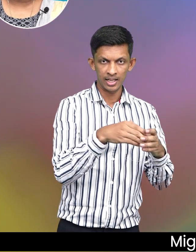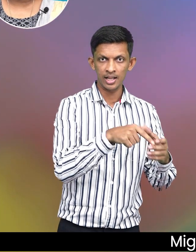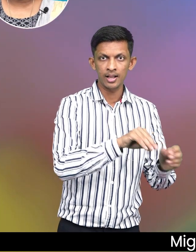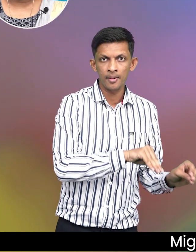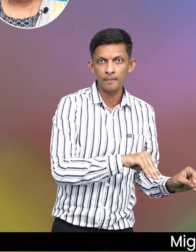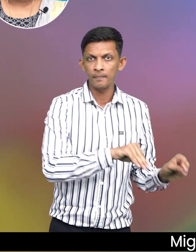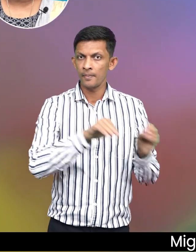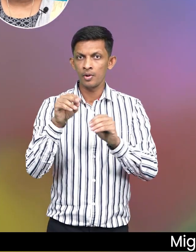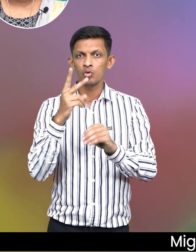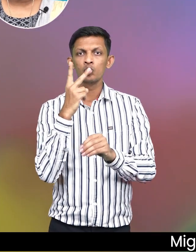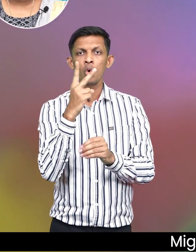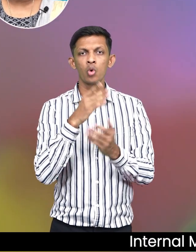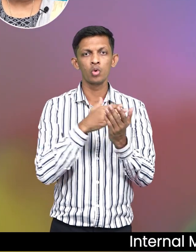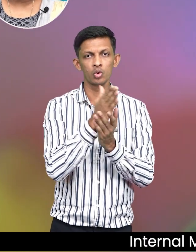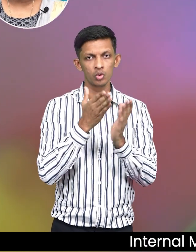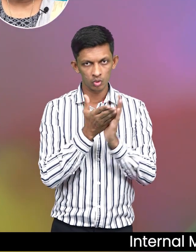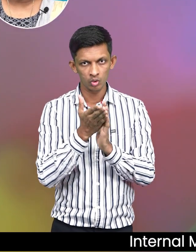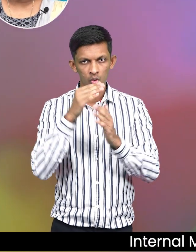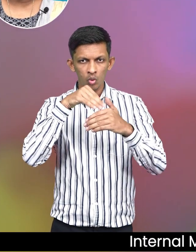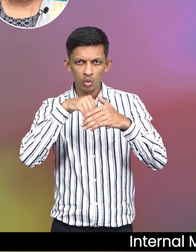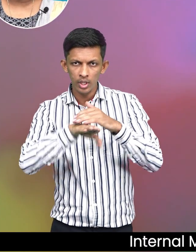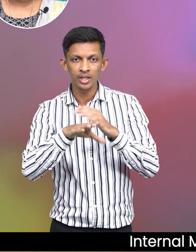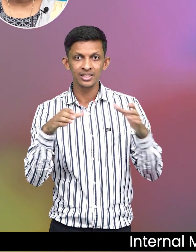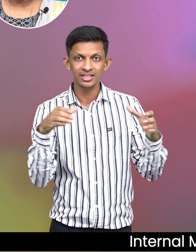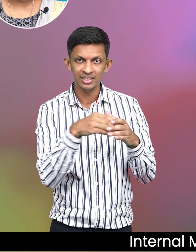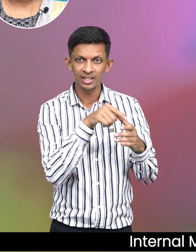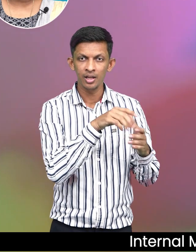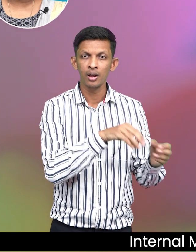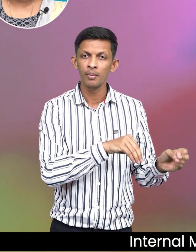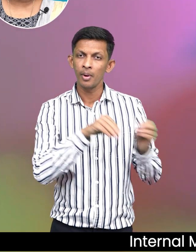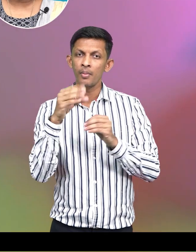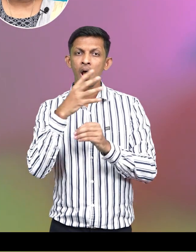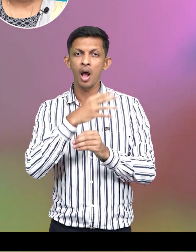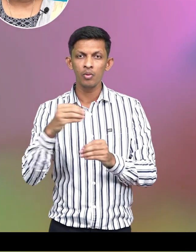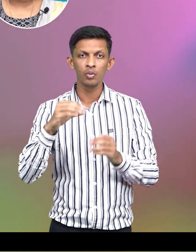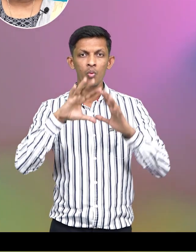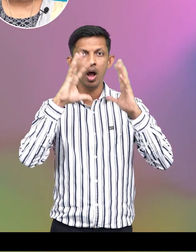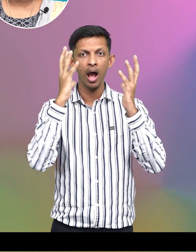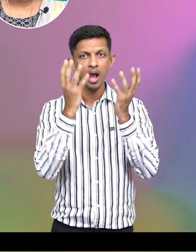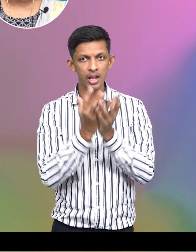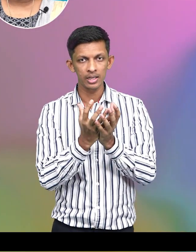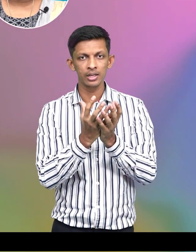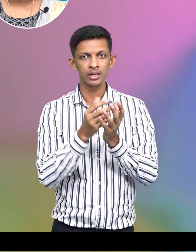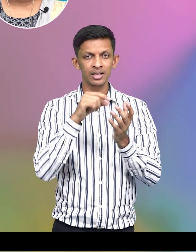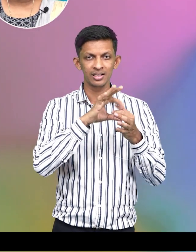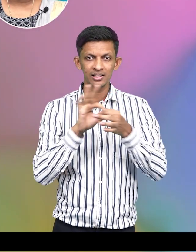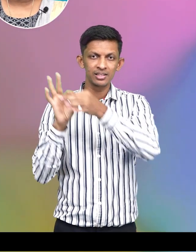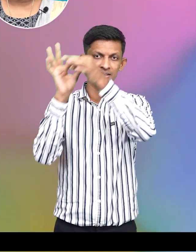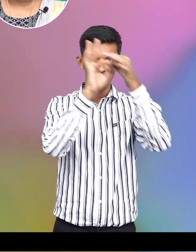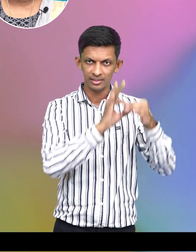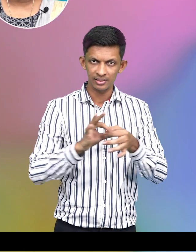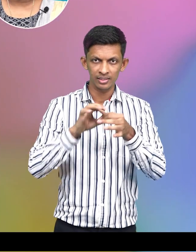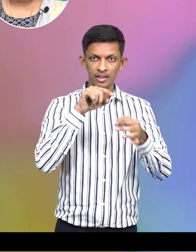Migration is of two types, internal migration and international migration.